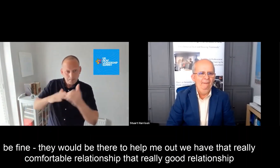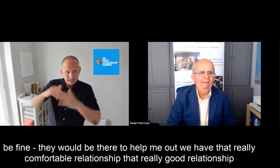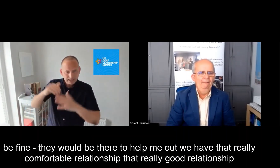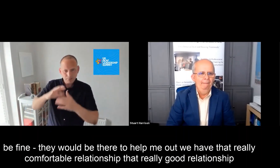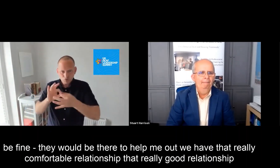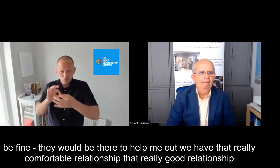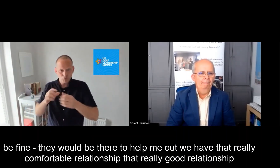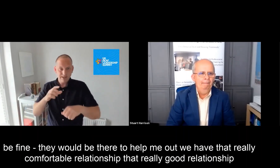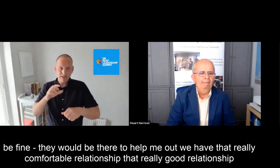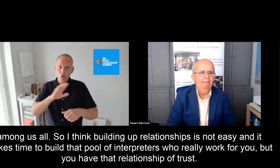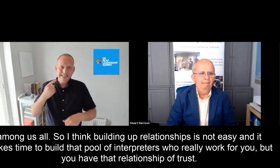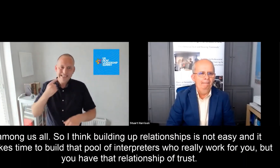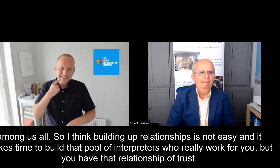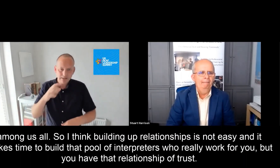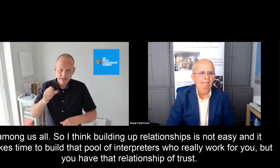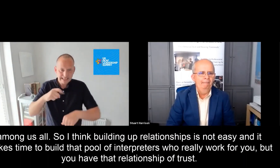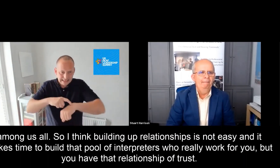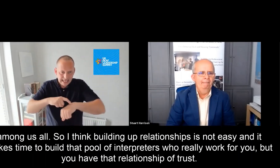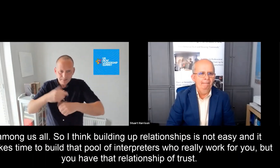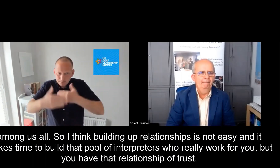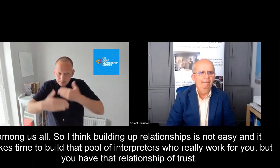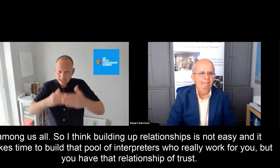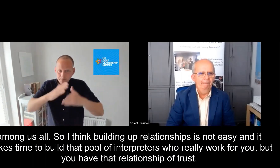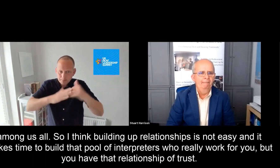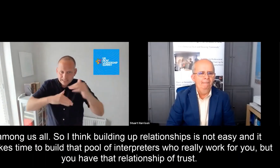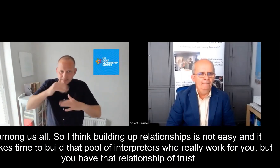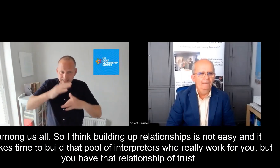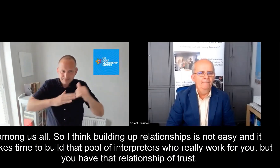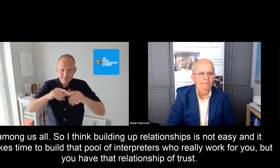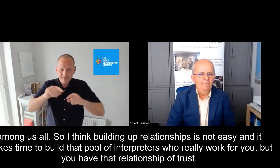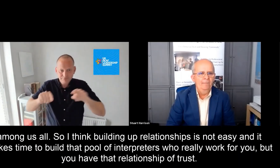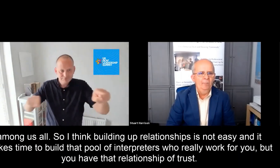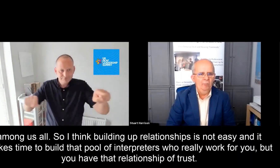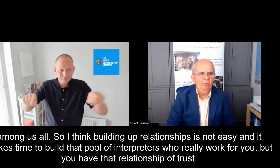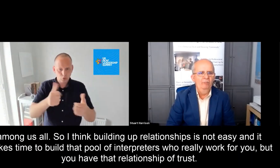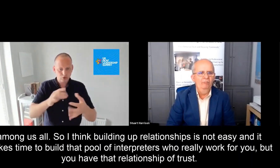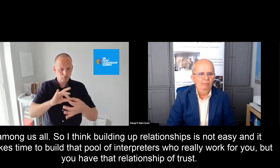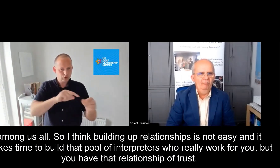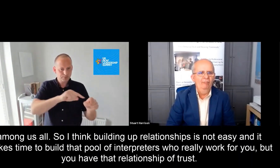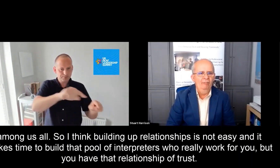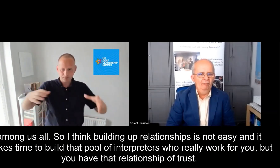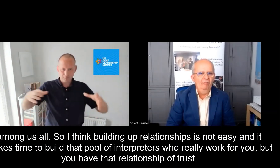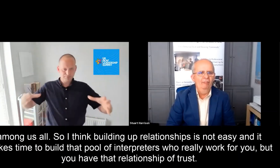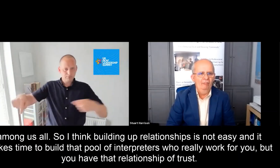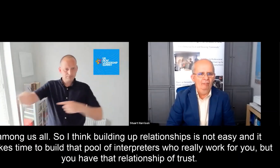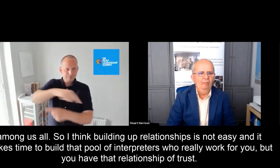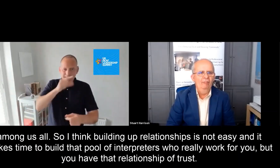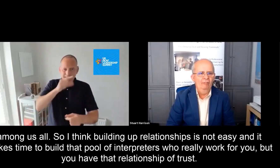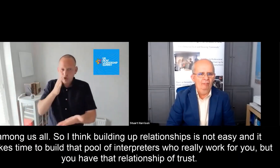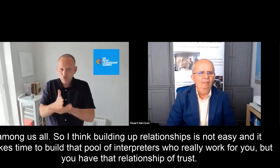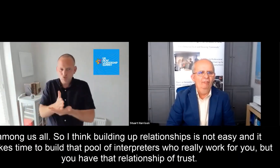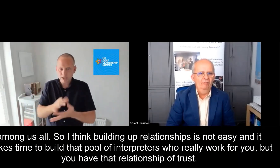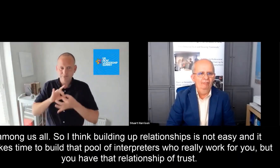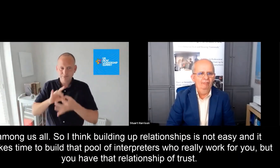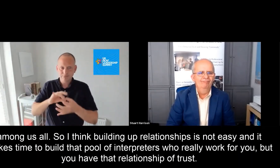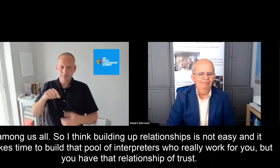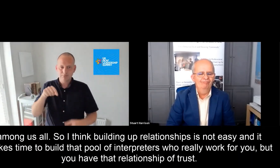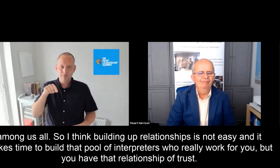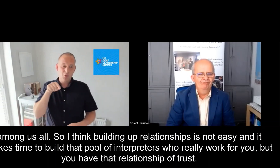relationship among us all. So I think building up relationships is not easy, and it makes time to build that pool of interpreters who really work for